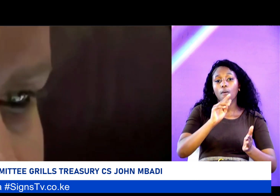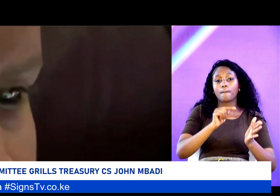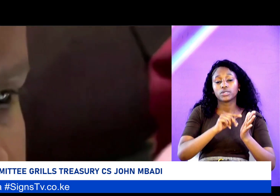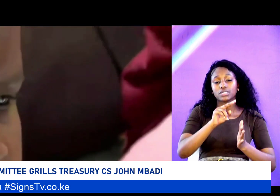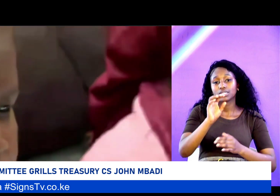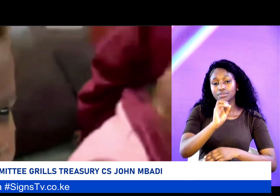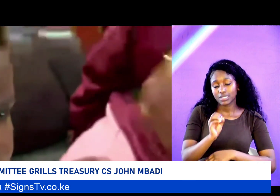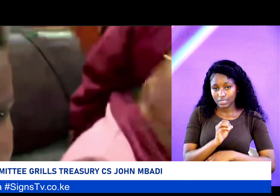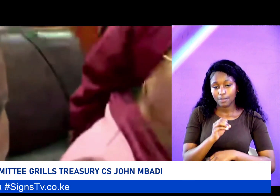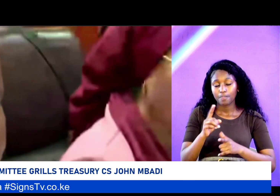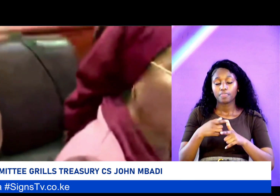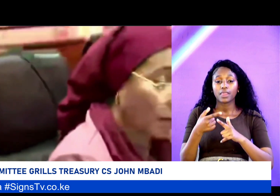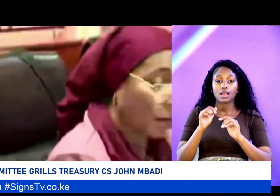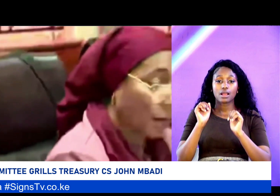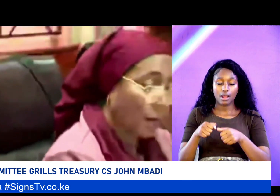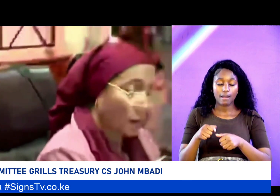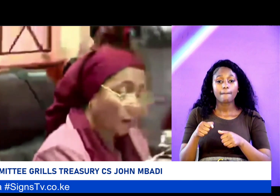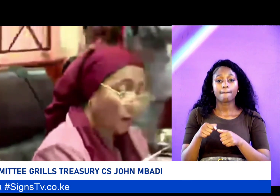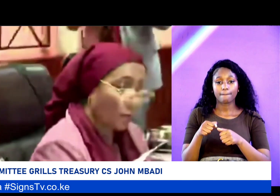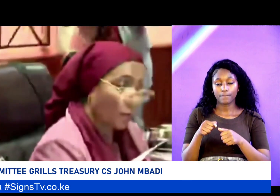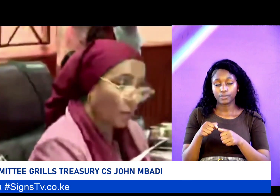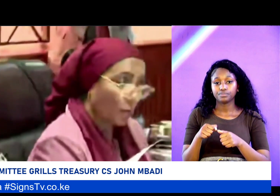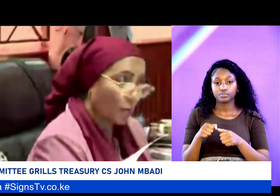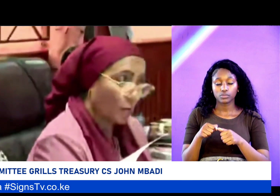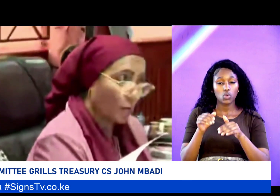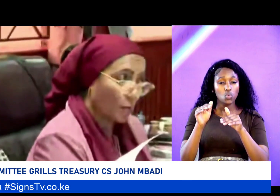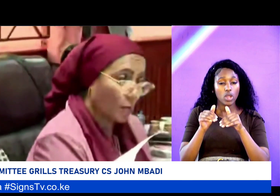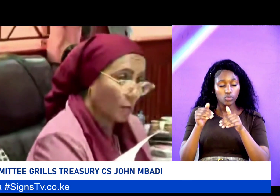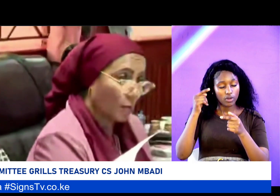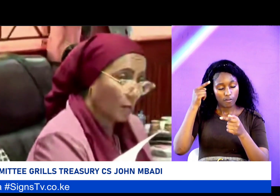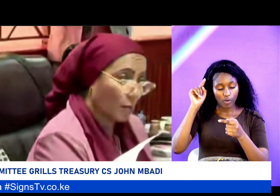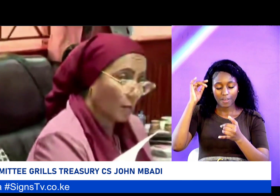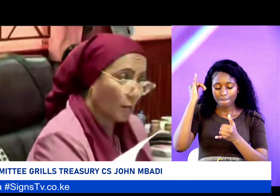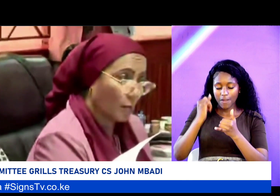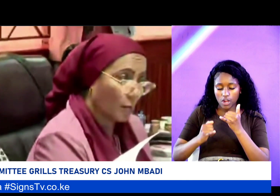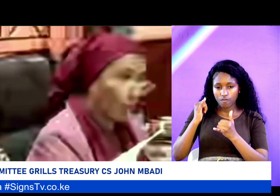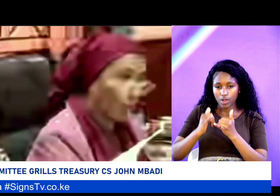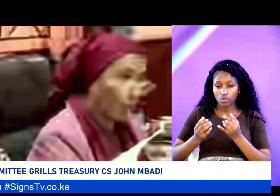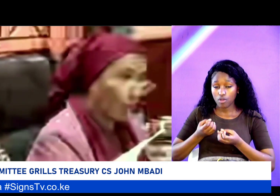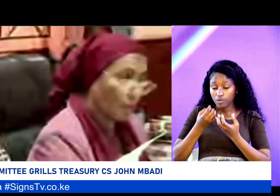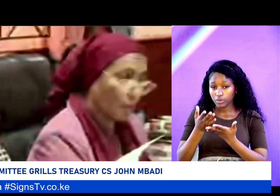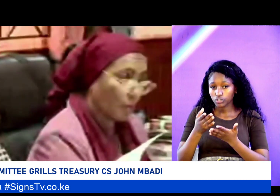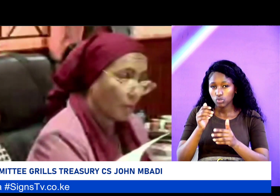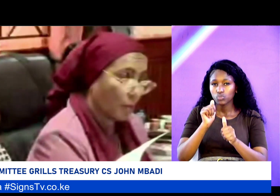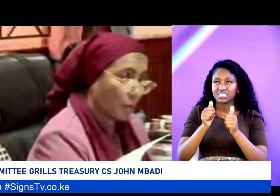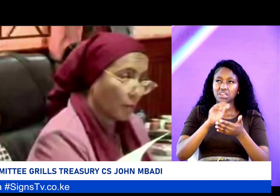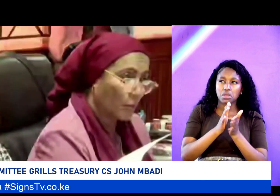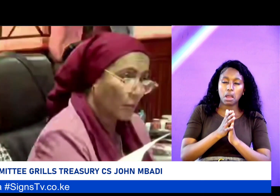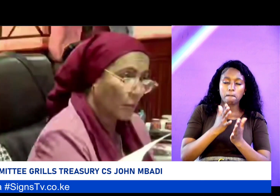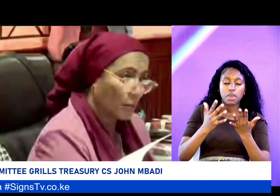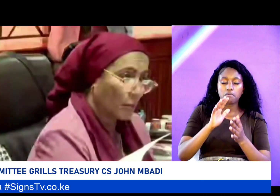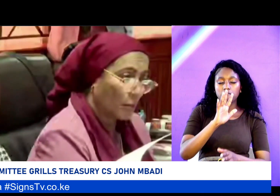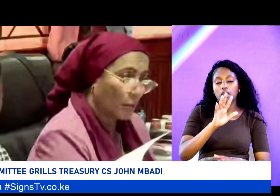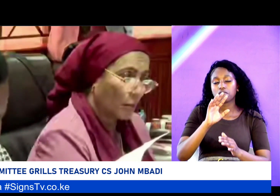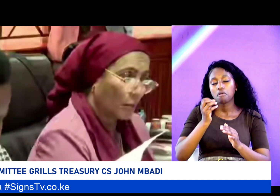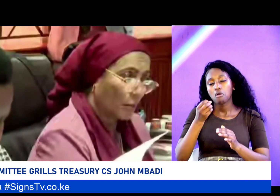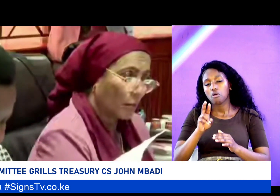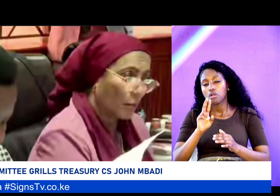but we have ended up finally, although we are waiting for the final figures, that it may be around 5